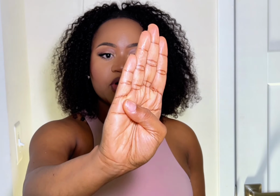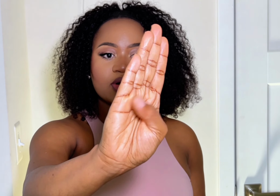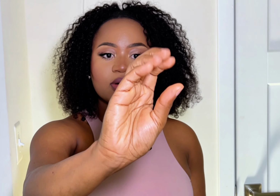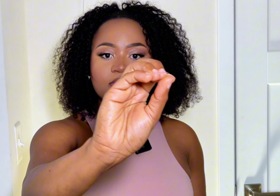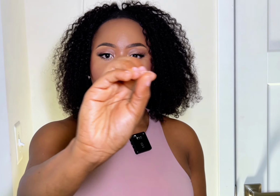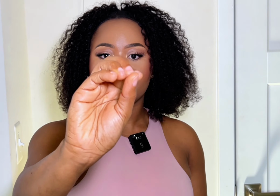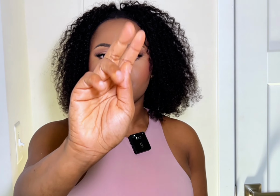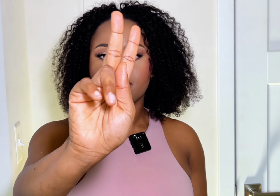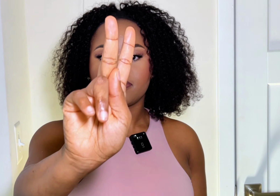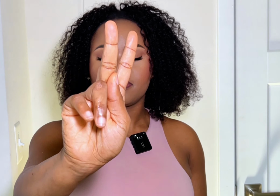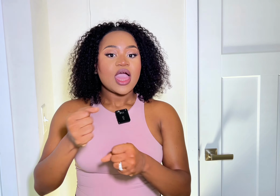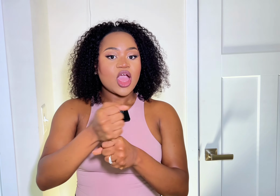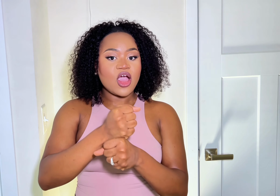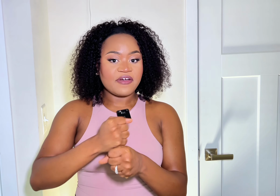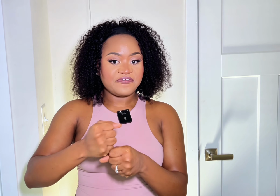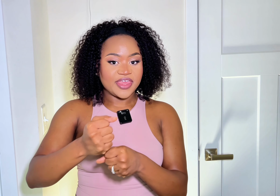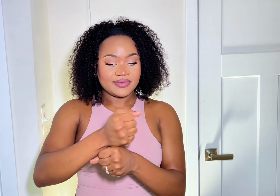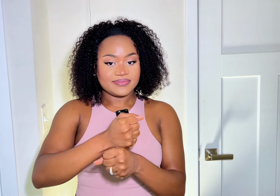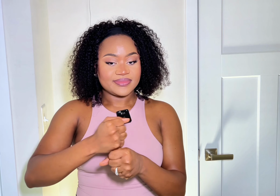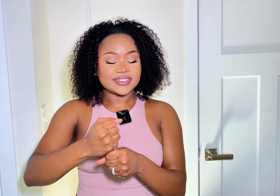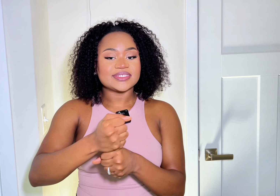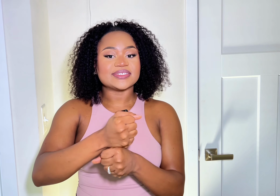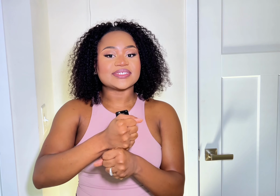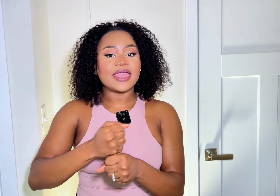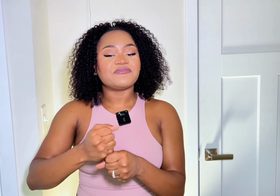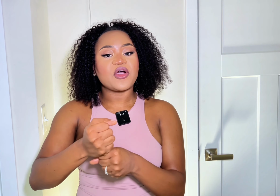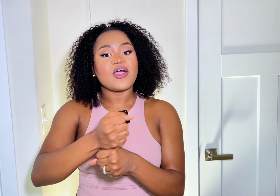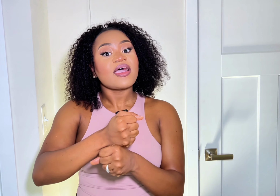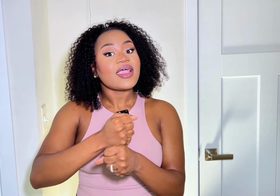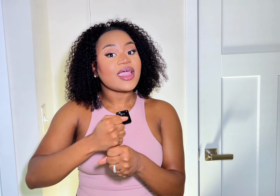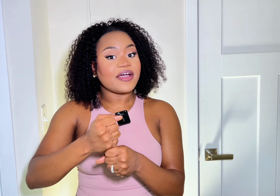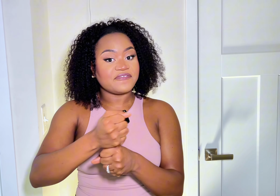Book. Coffee. This is a sign for coffee.